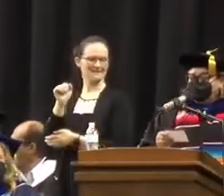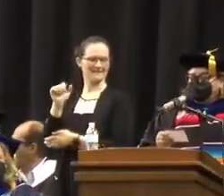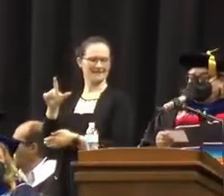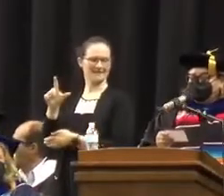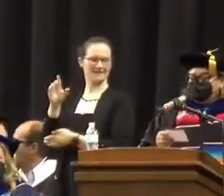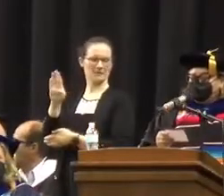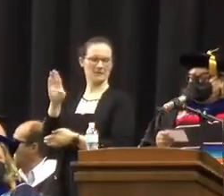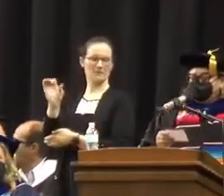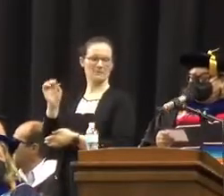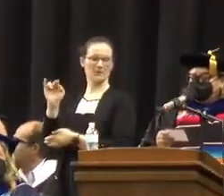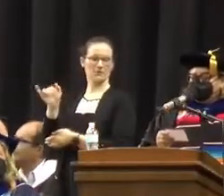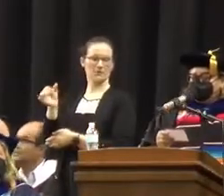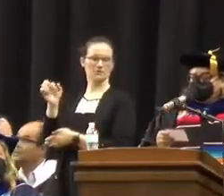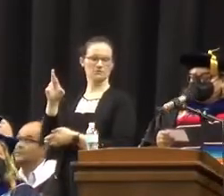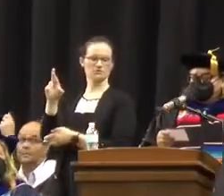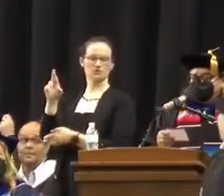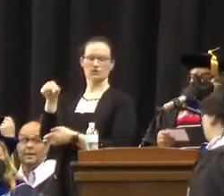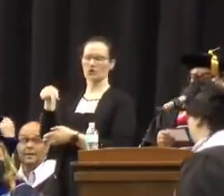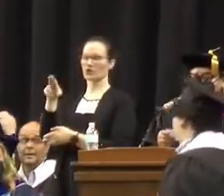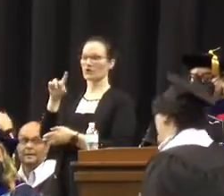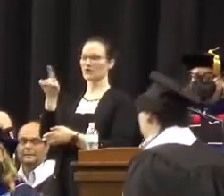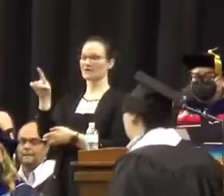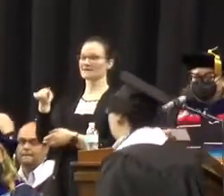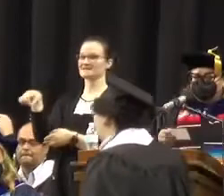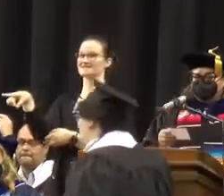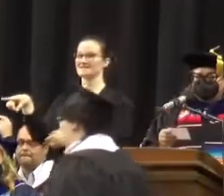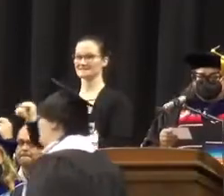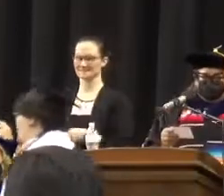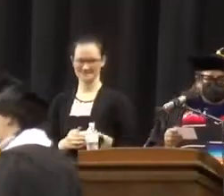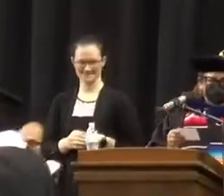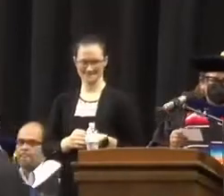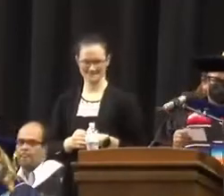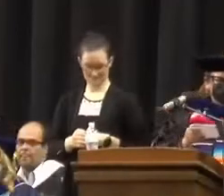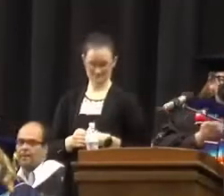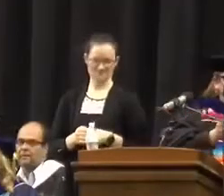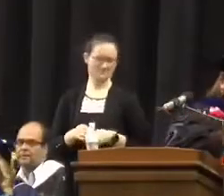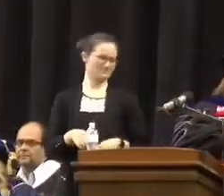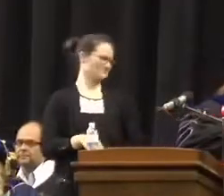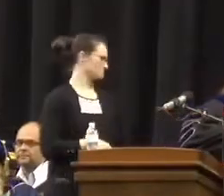Noel Bernardo Ochoa Bojorquez.